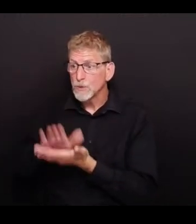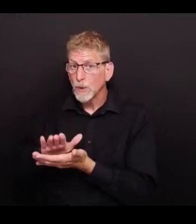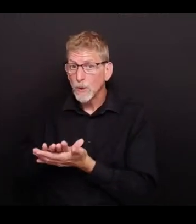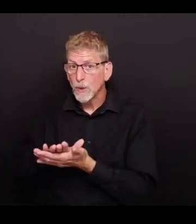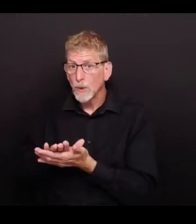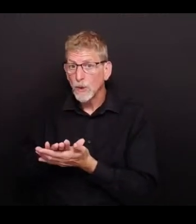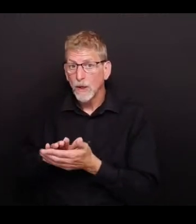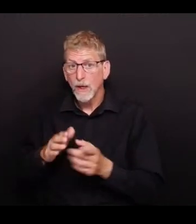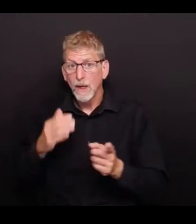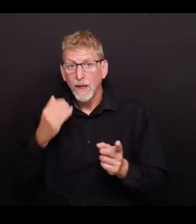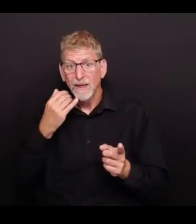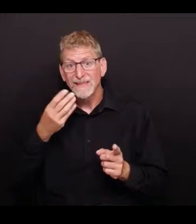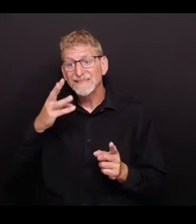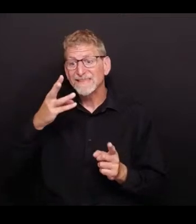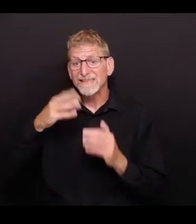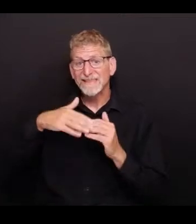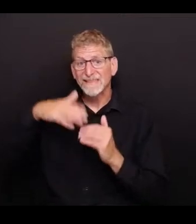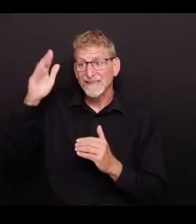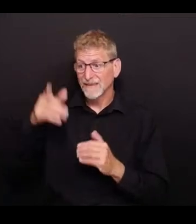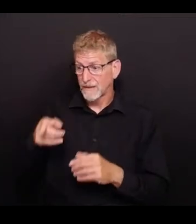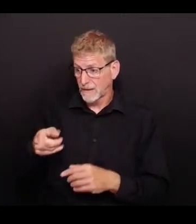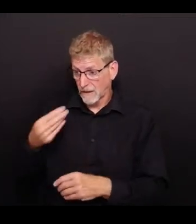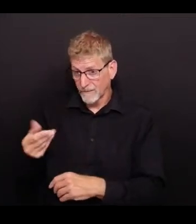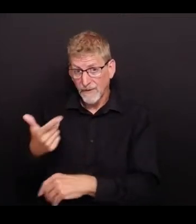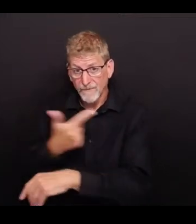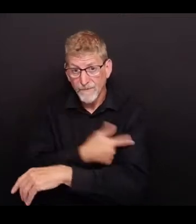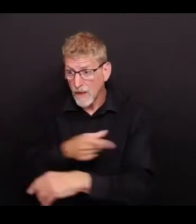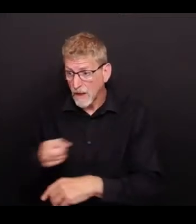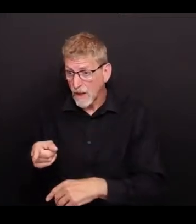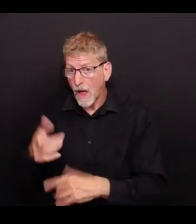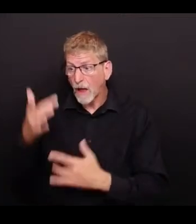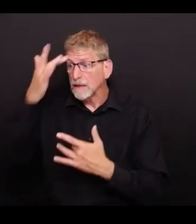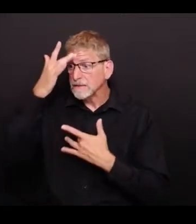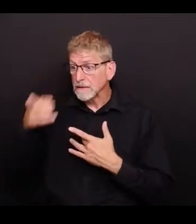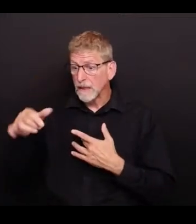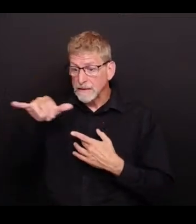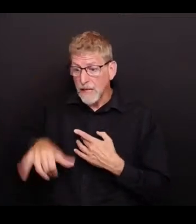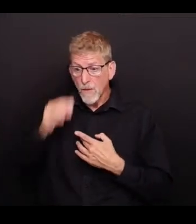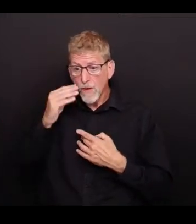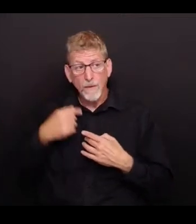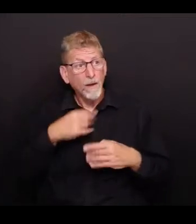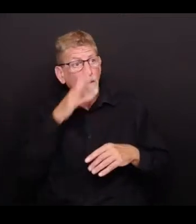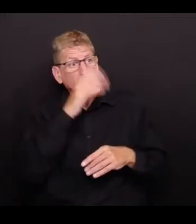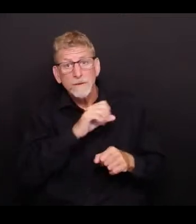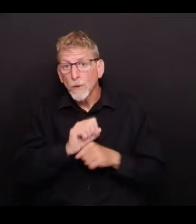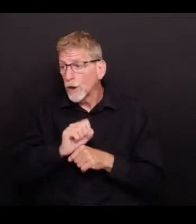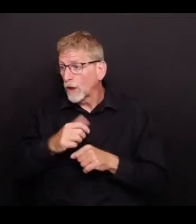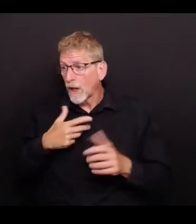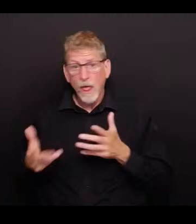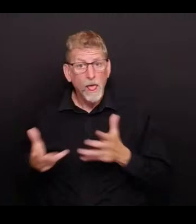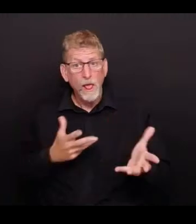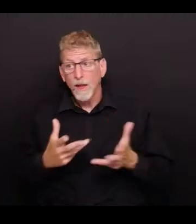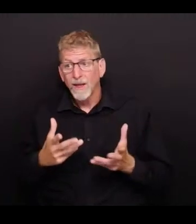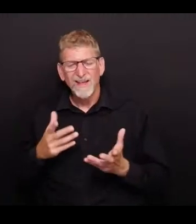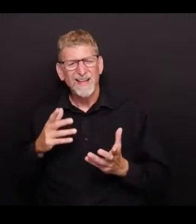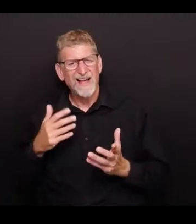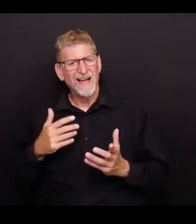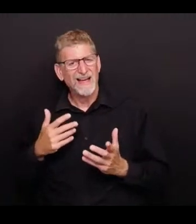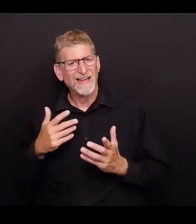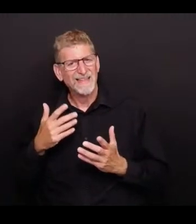that if you're 16 or 17 got a shot and then had side effects, and so now maybe you're waiting until the summer to get them their